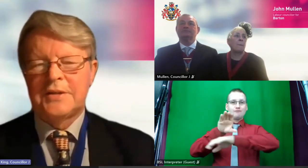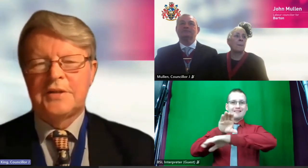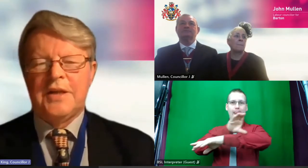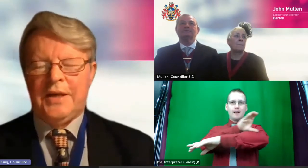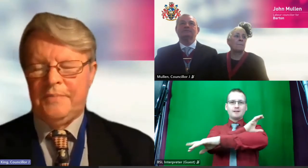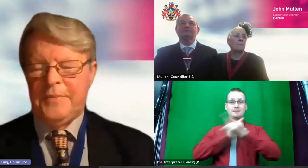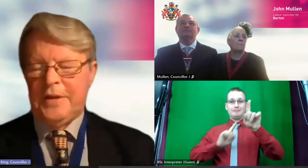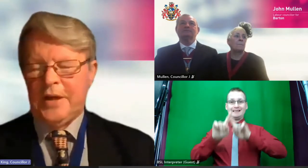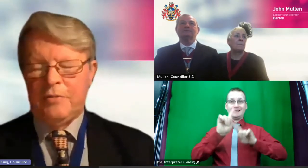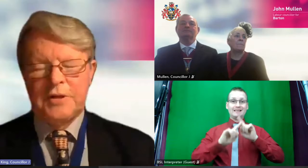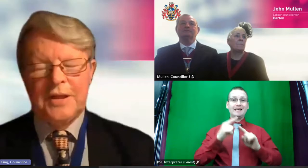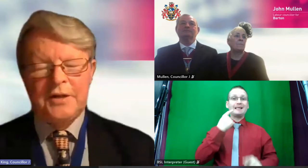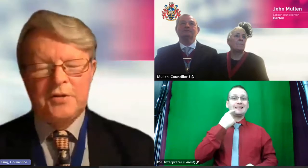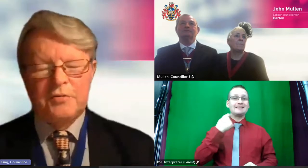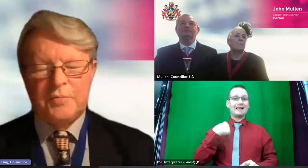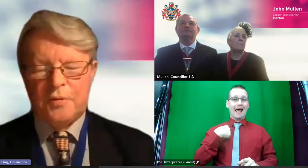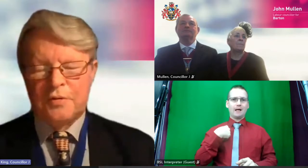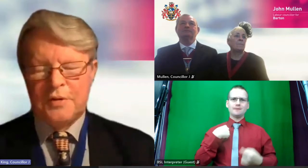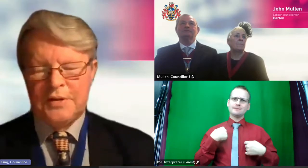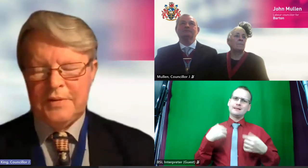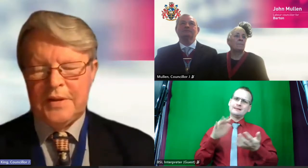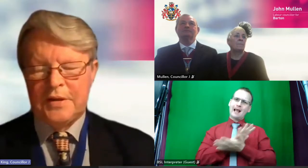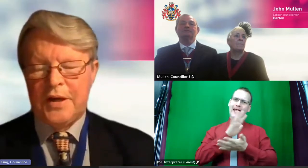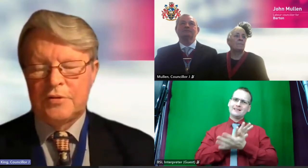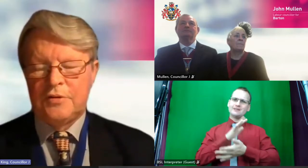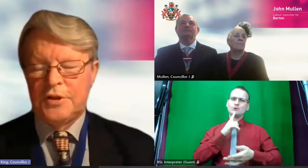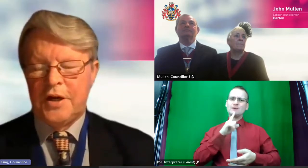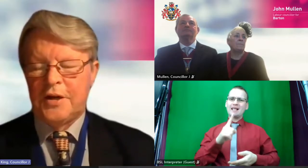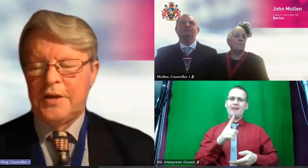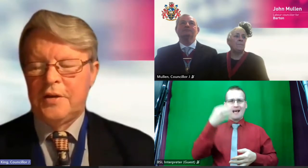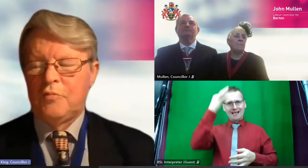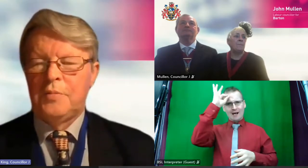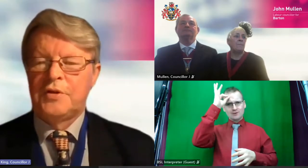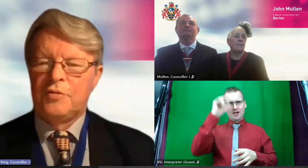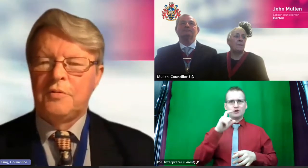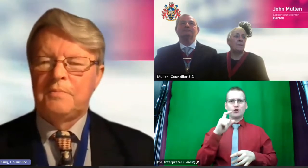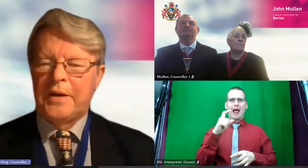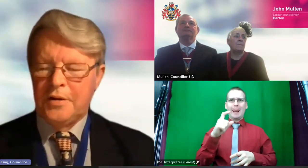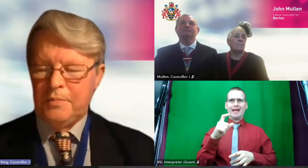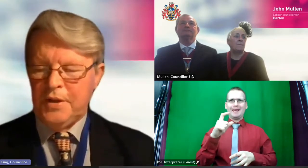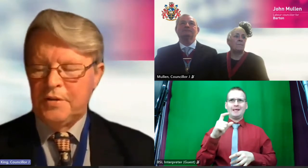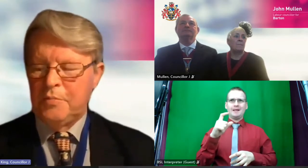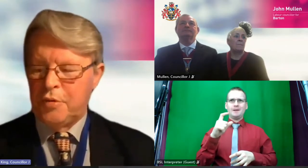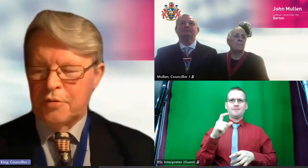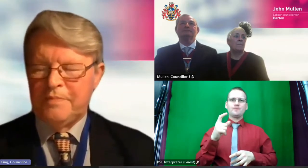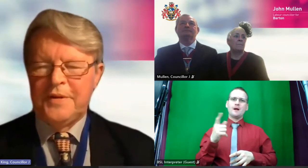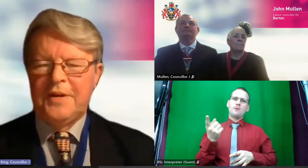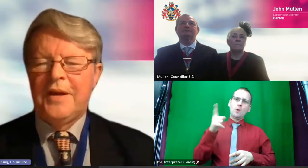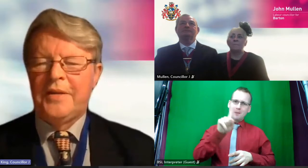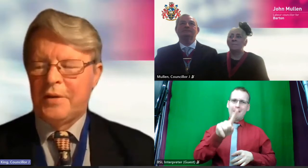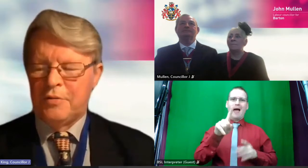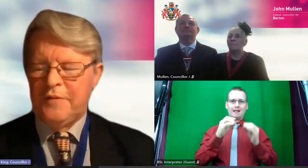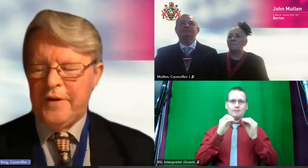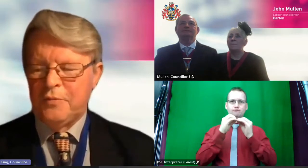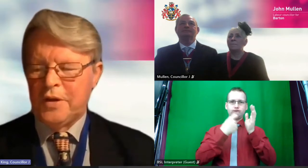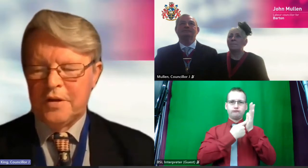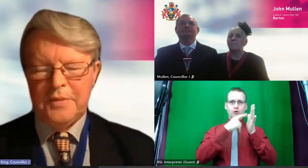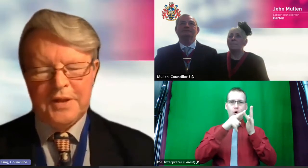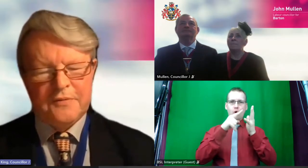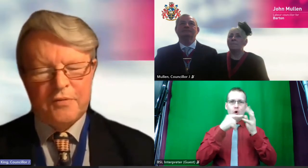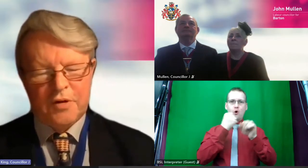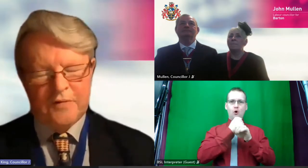only yesterday, and I was delighted to report that Councillor Charlie will be soon back on the beat in Broughton, and that will be